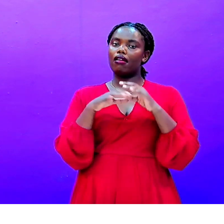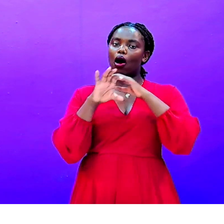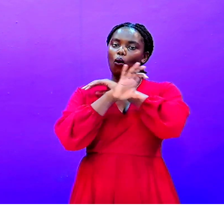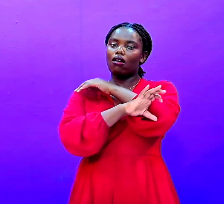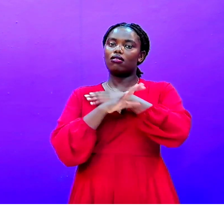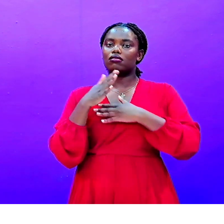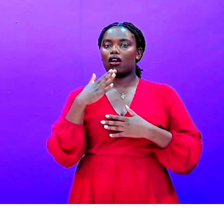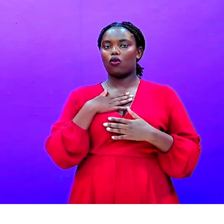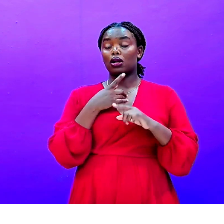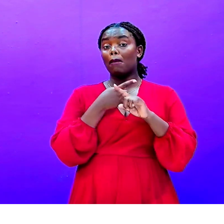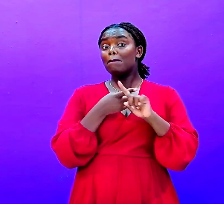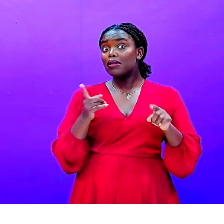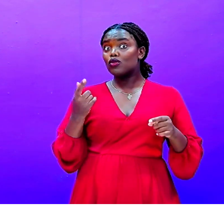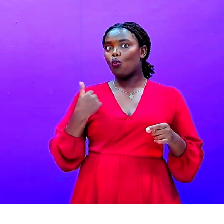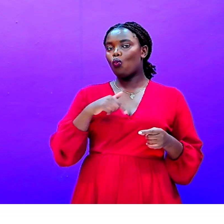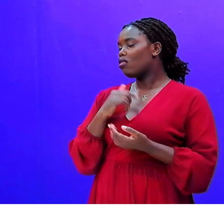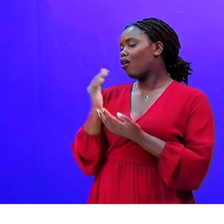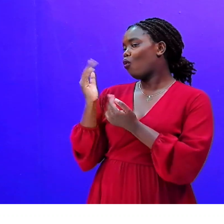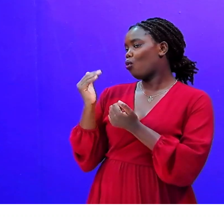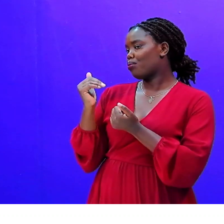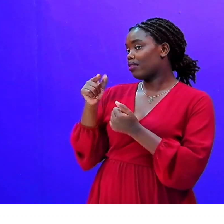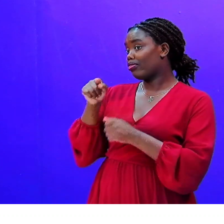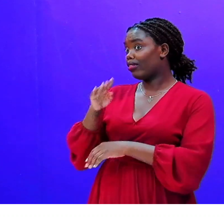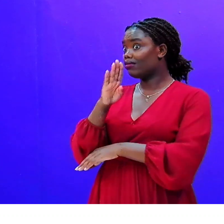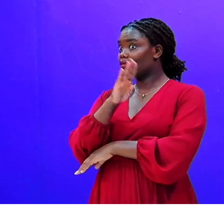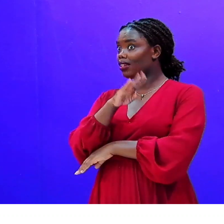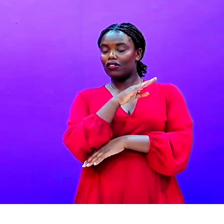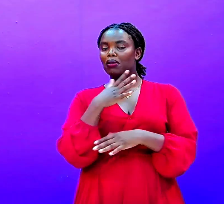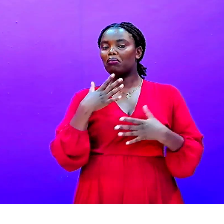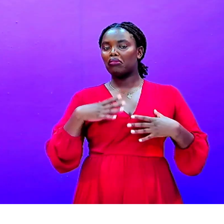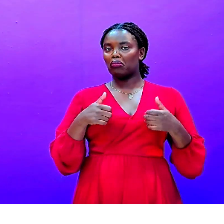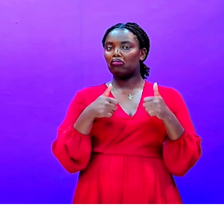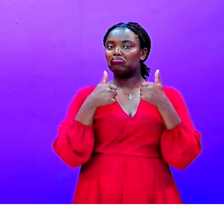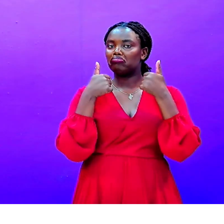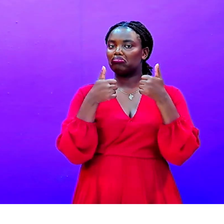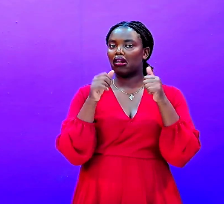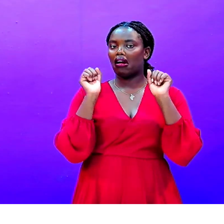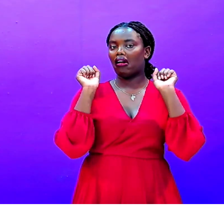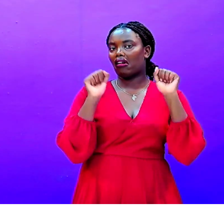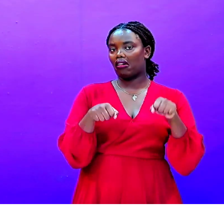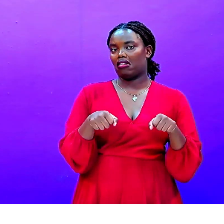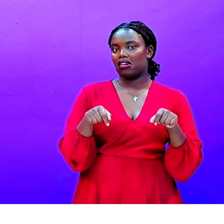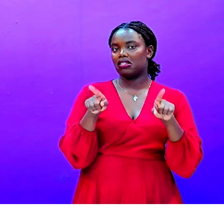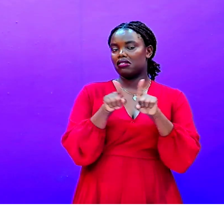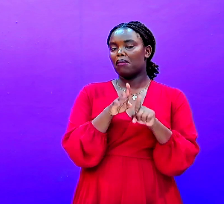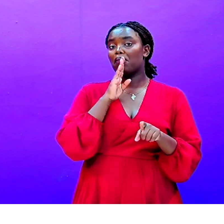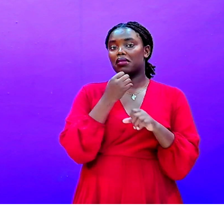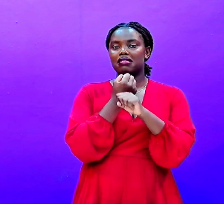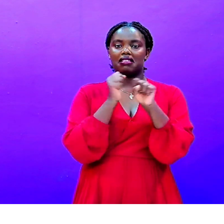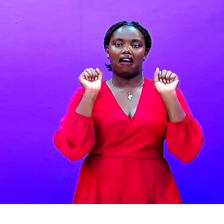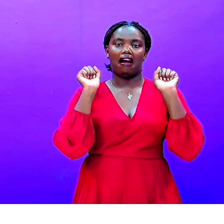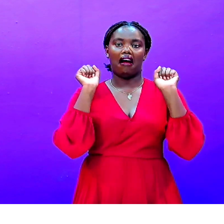demonstration that has brought fear in our country, but we hope this afternoon people are well and they can be